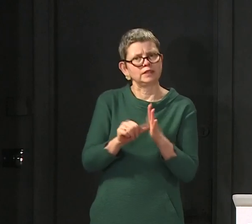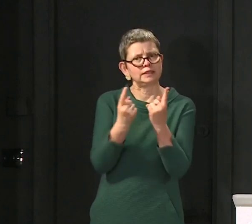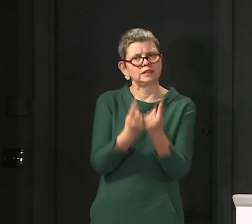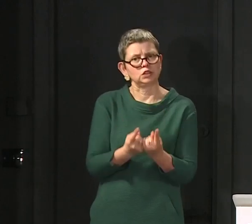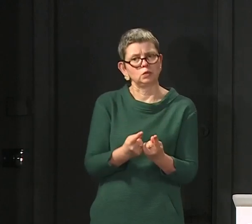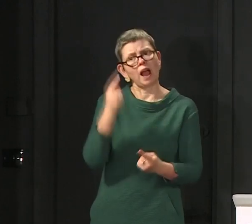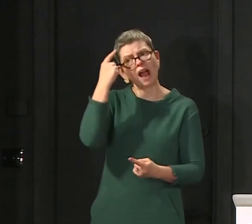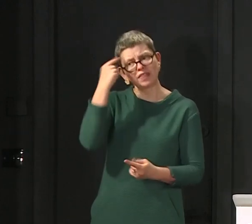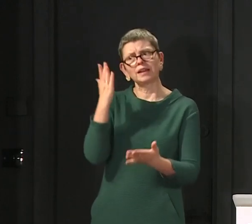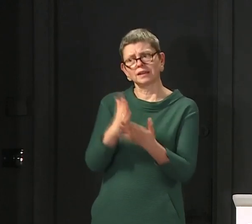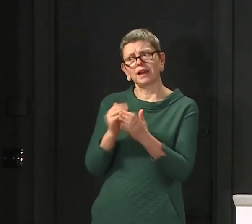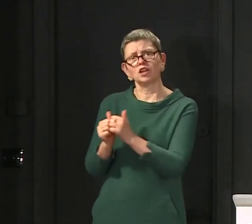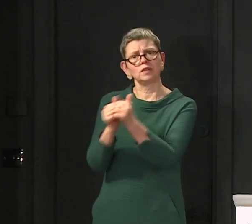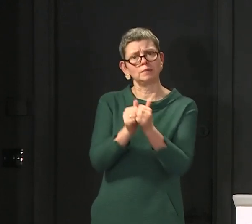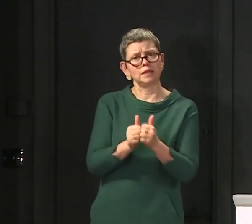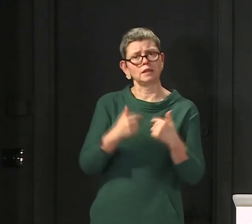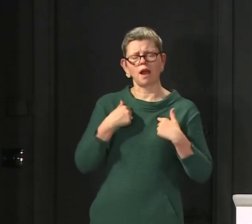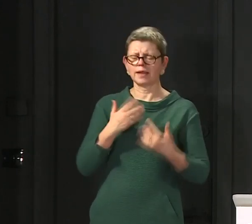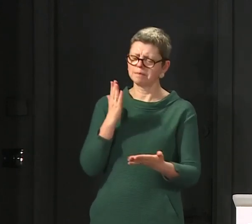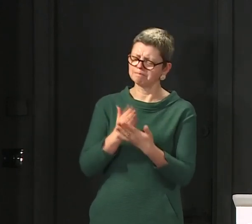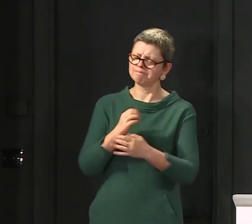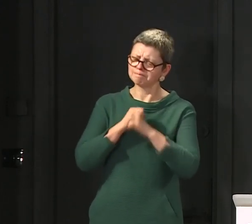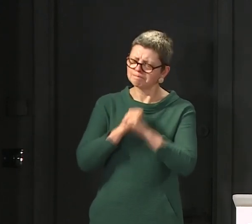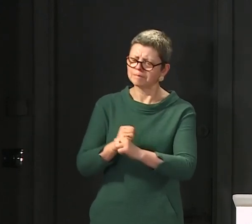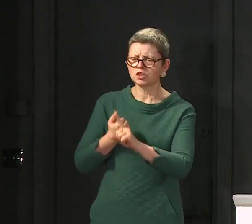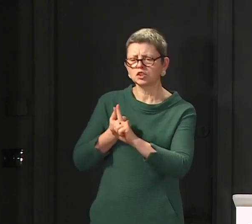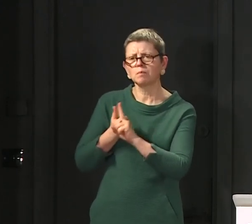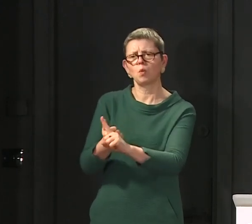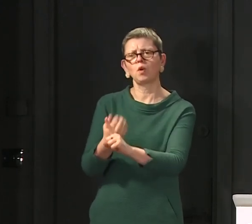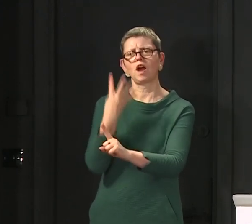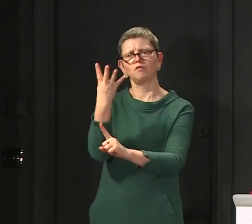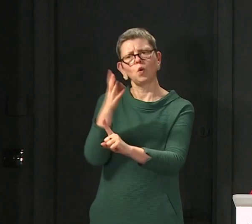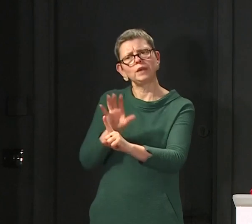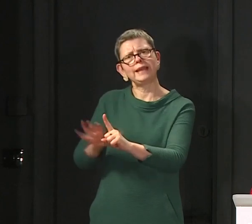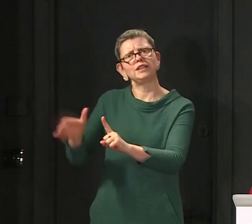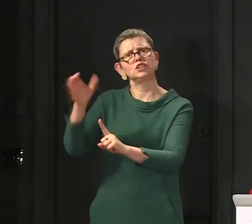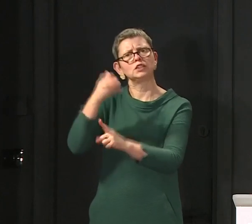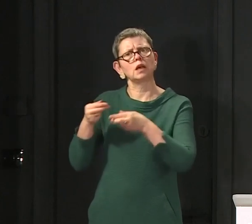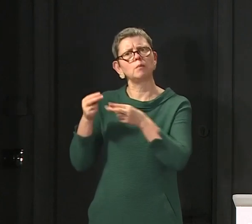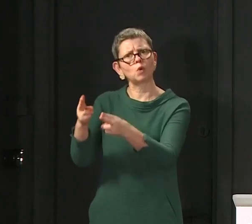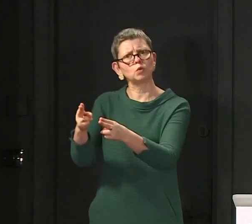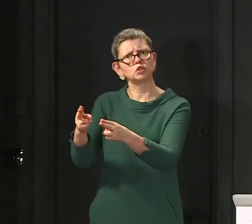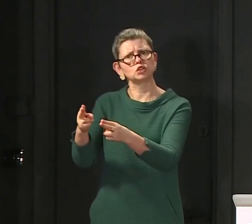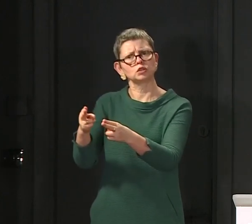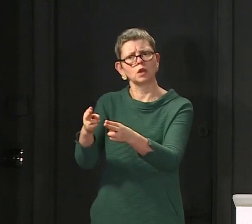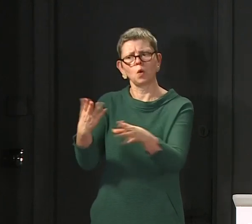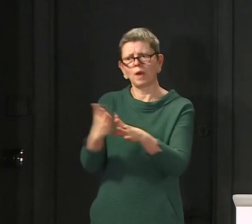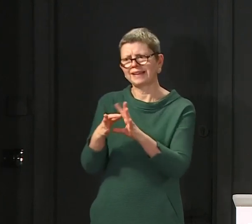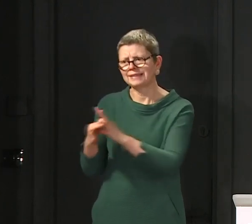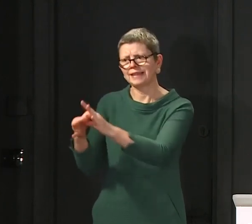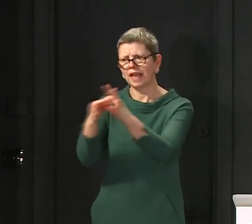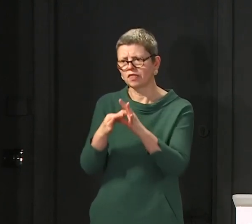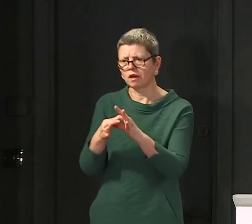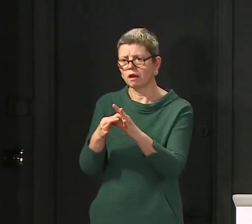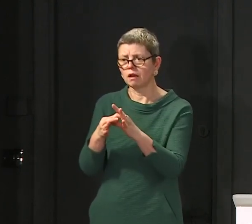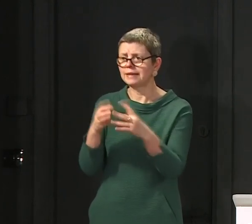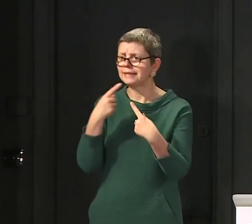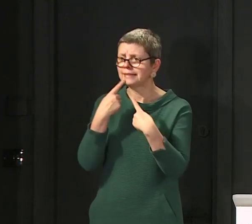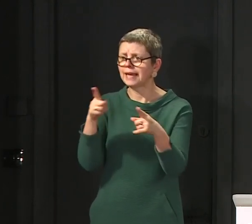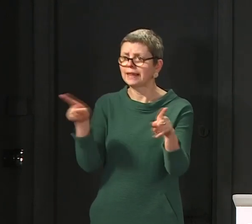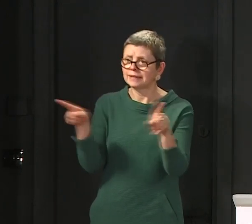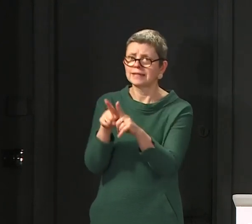am absolutely committed to a four nations approach, cooperating, collaborating, where we can, aligning our messages. The